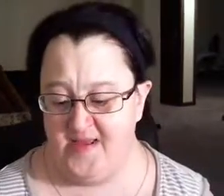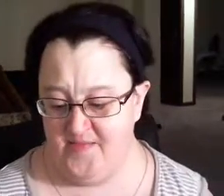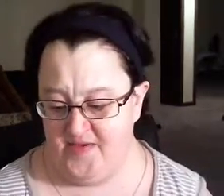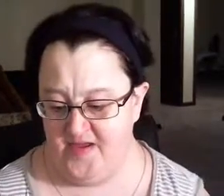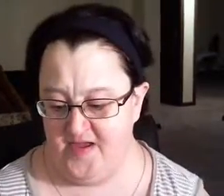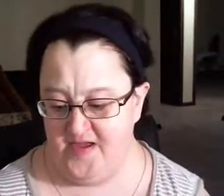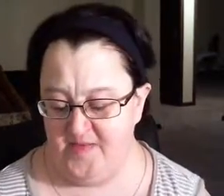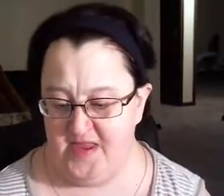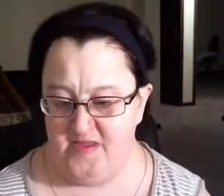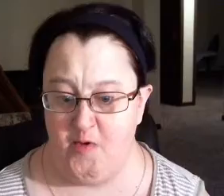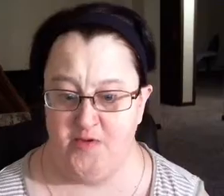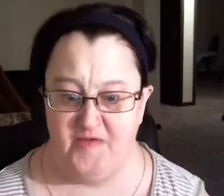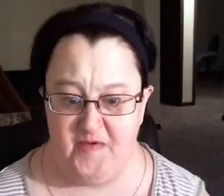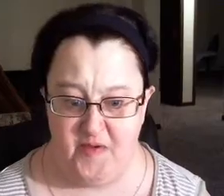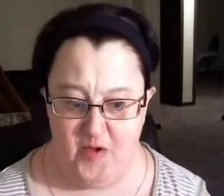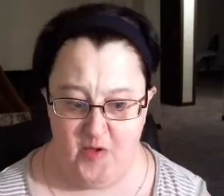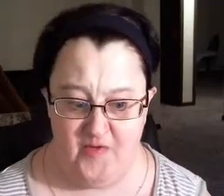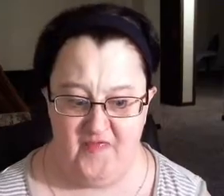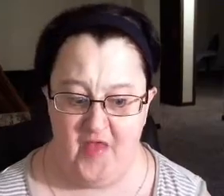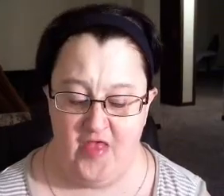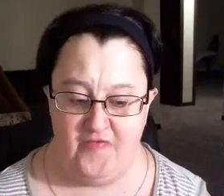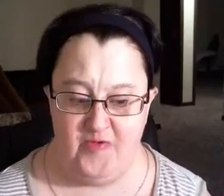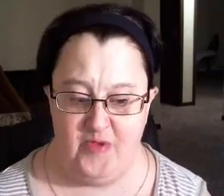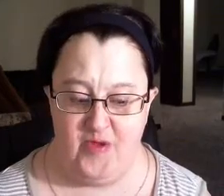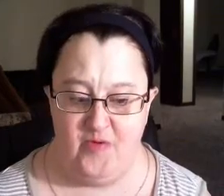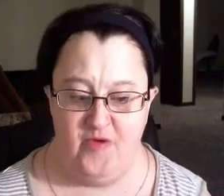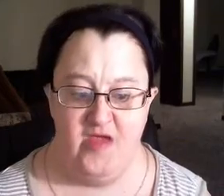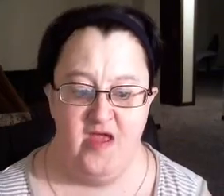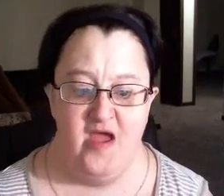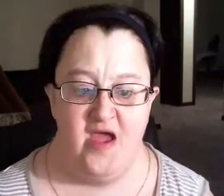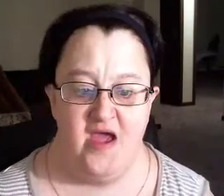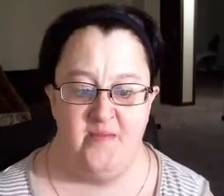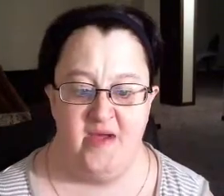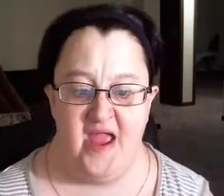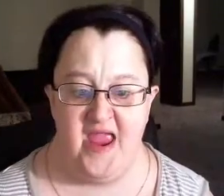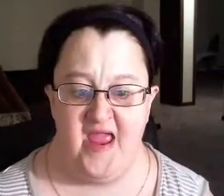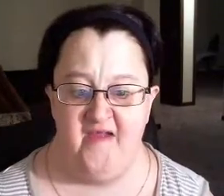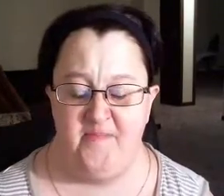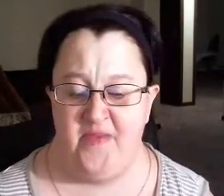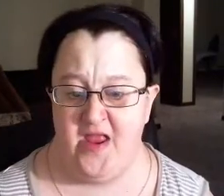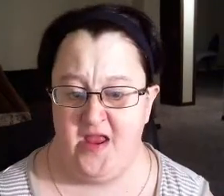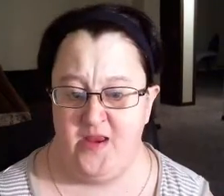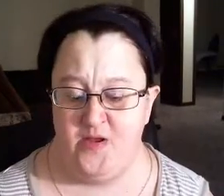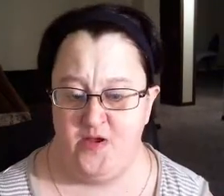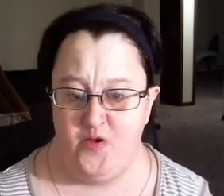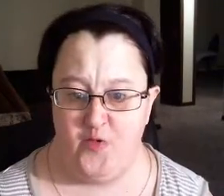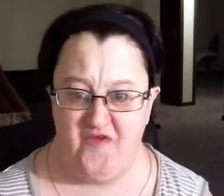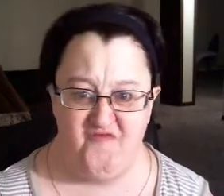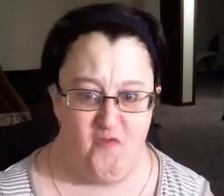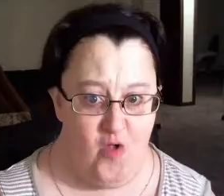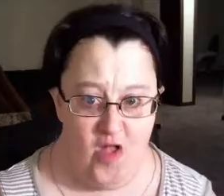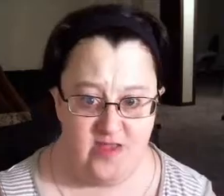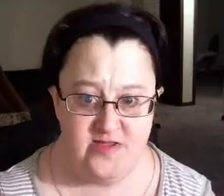am um as most of you know it's not all of you know um i have began going for walks